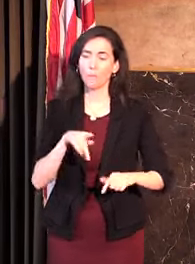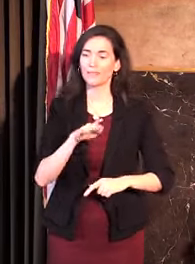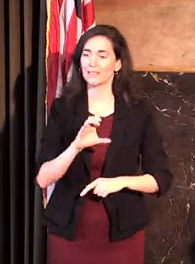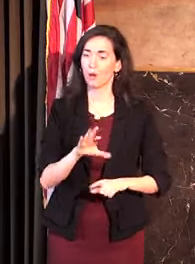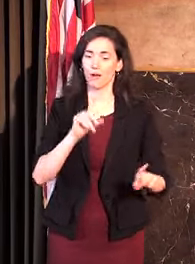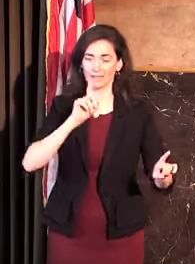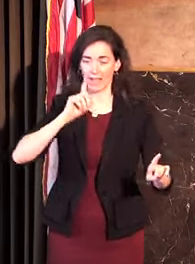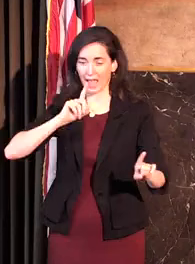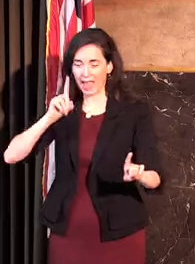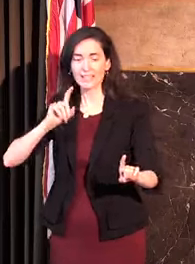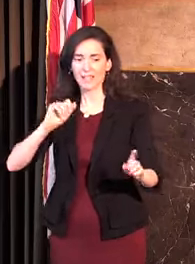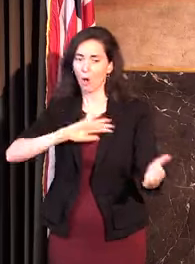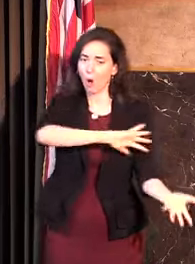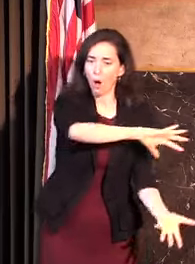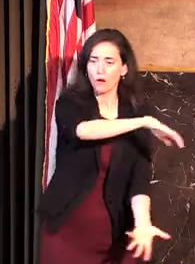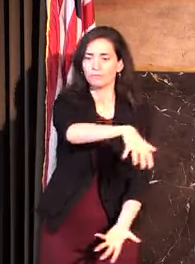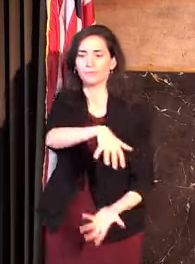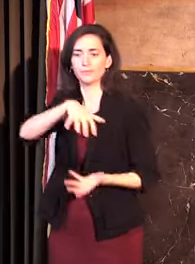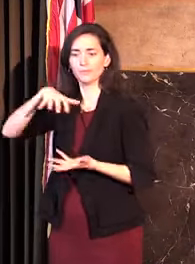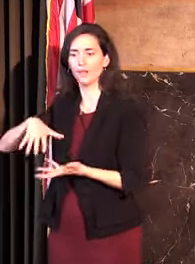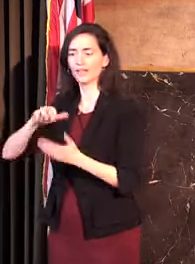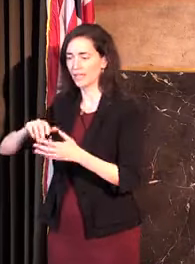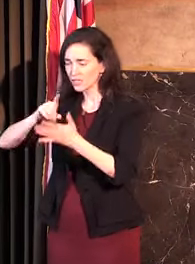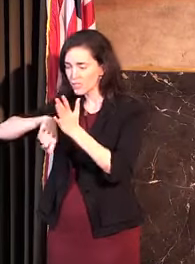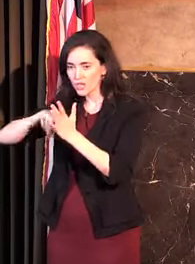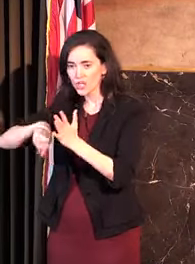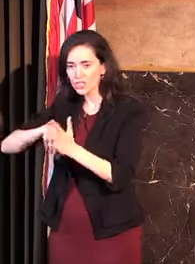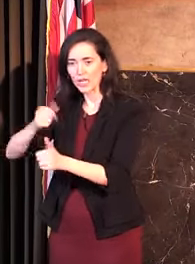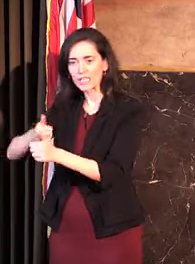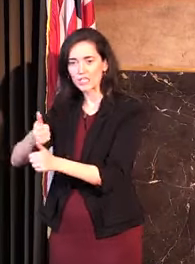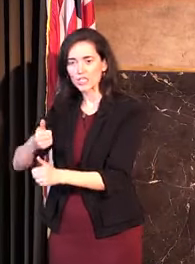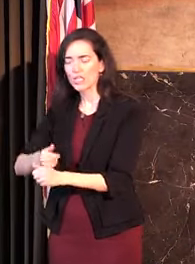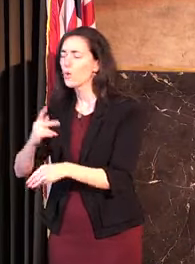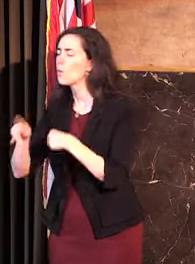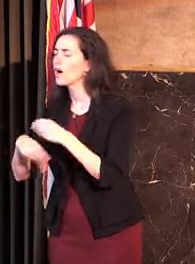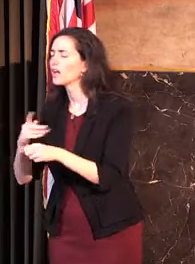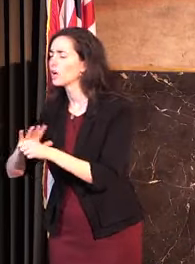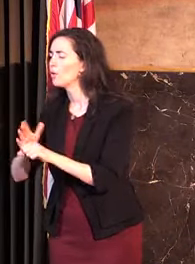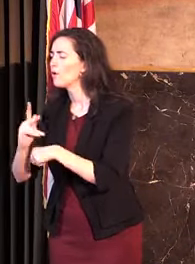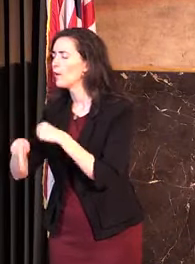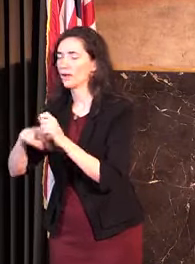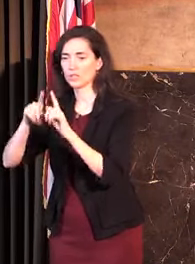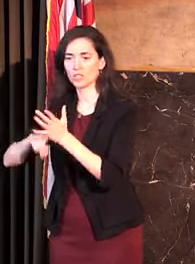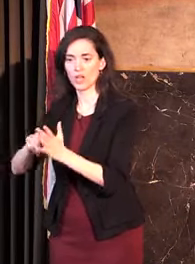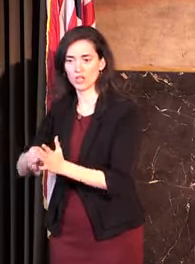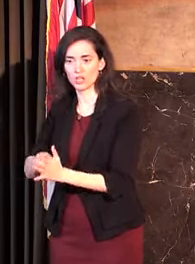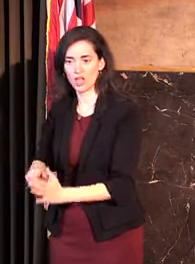and they continue to happen every single day, as you all know.